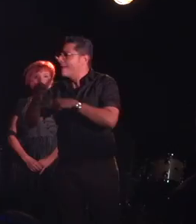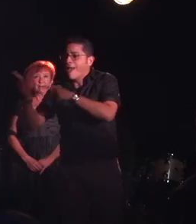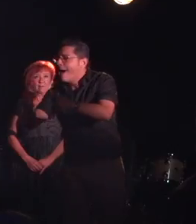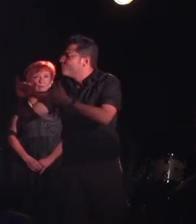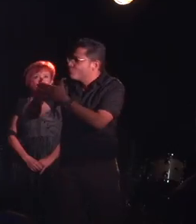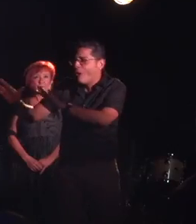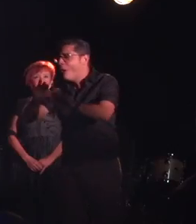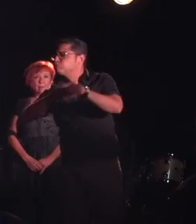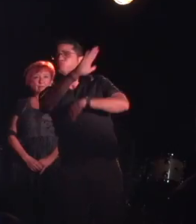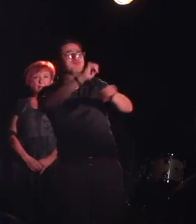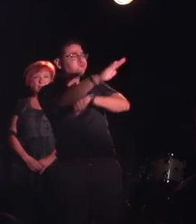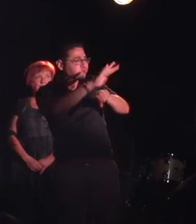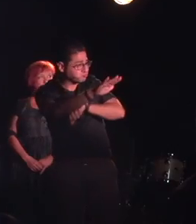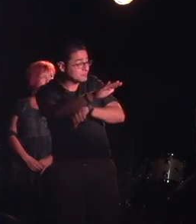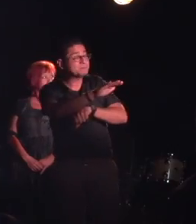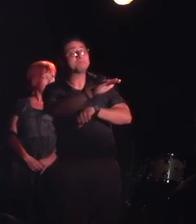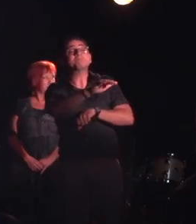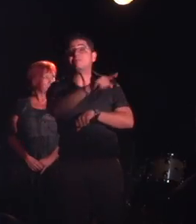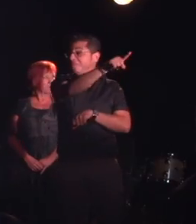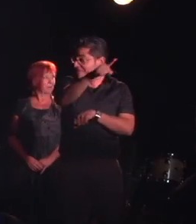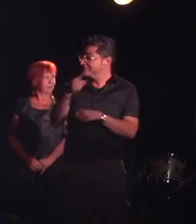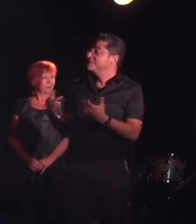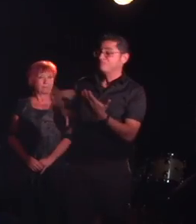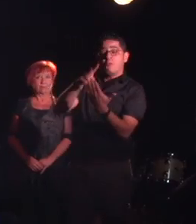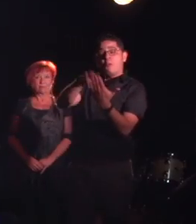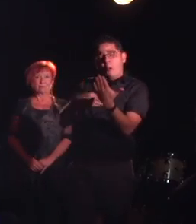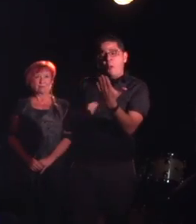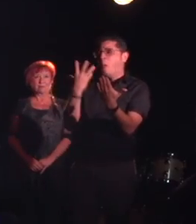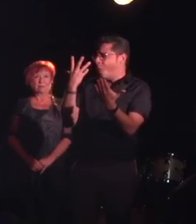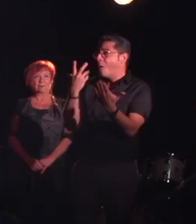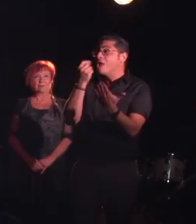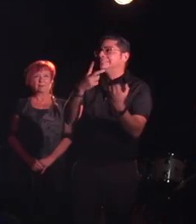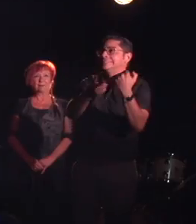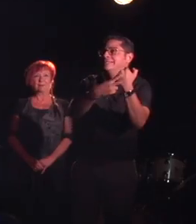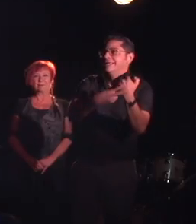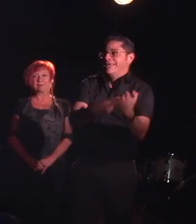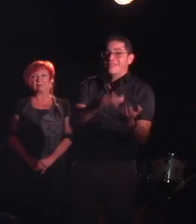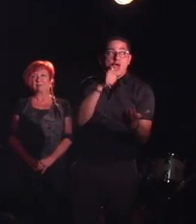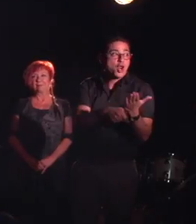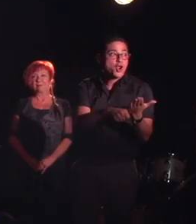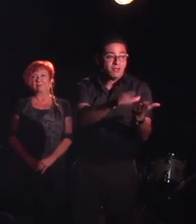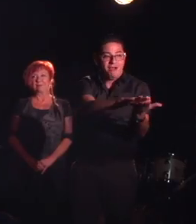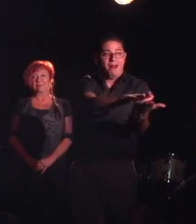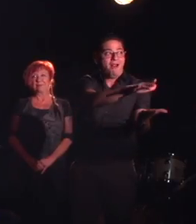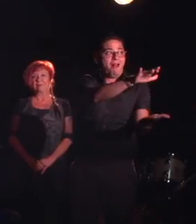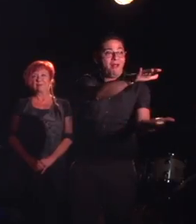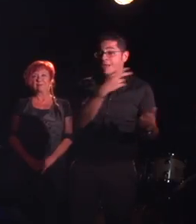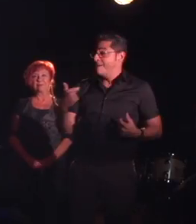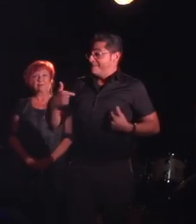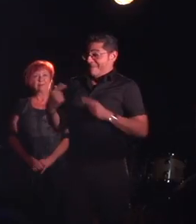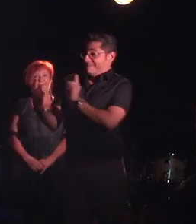In doing so, I chronicled the blossoming of my love for Marie. These letters,